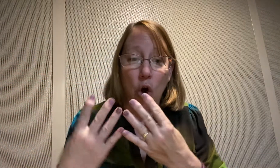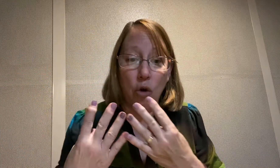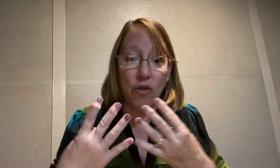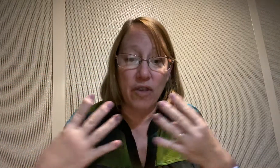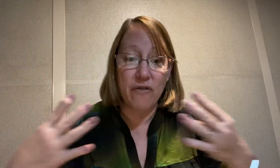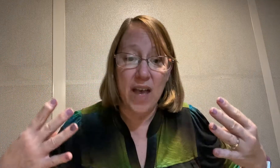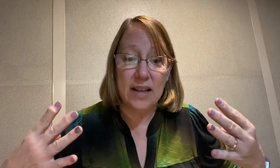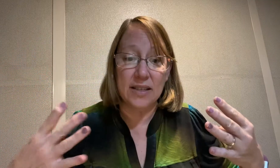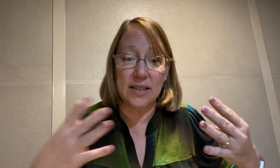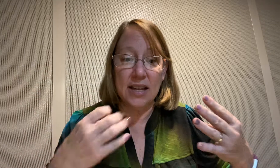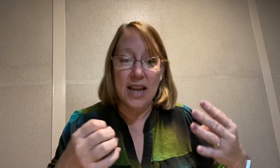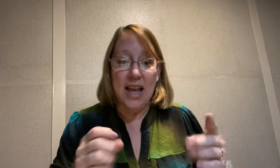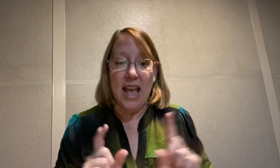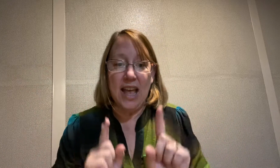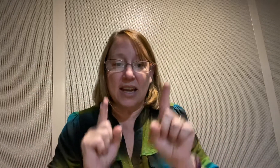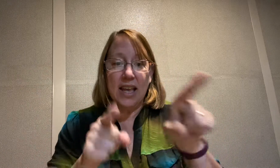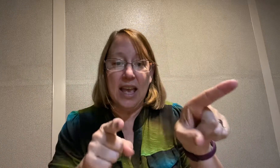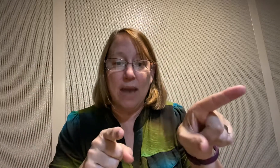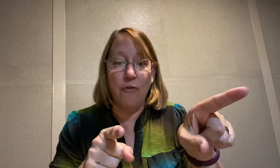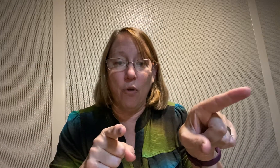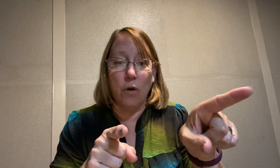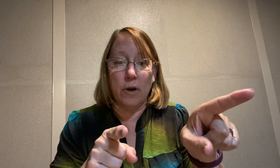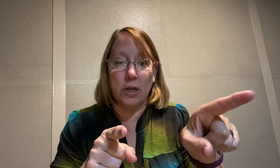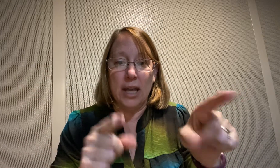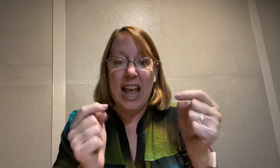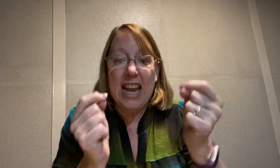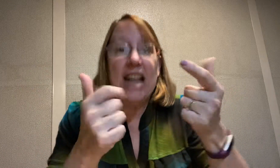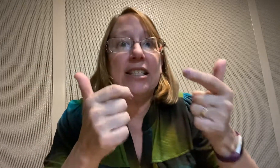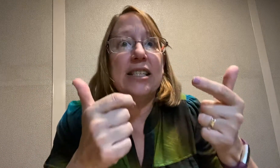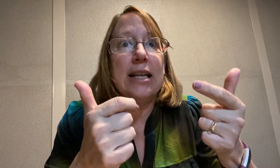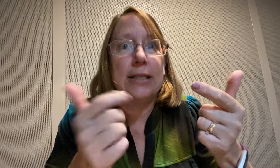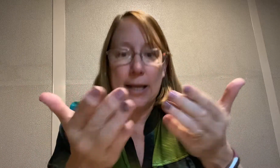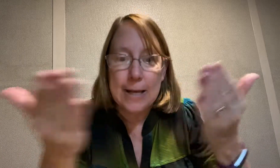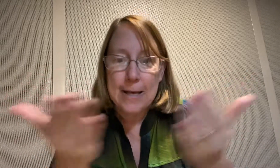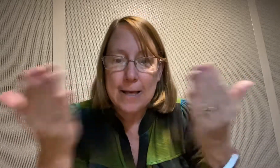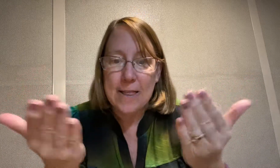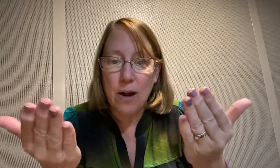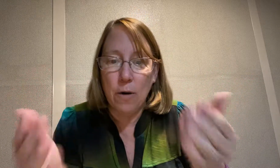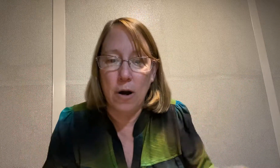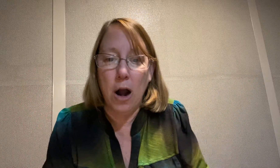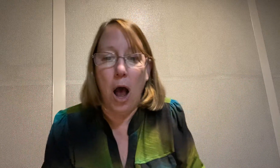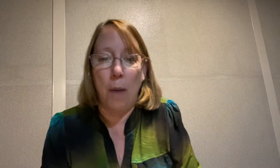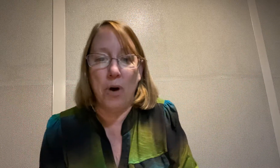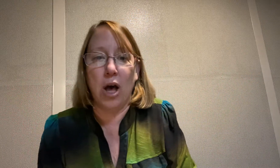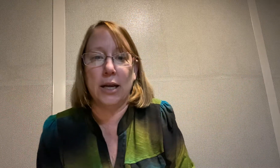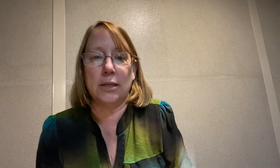over the fence and came forward. In an instant, they were upon us.